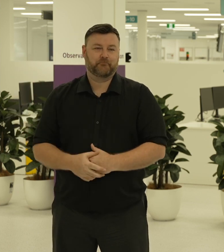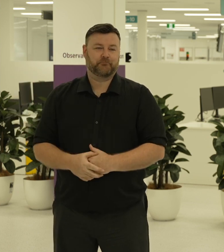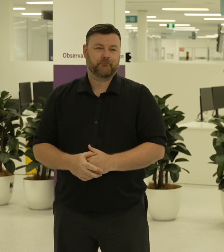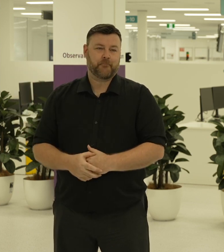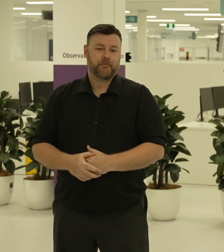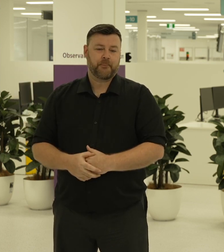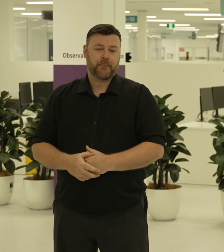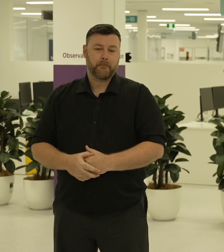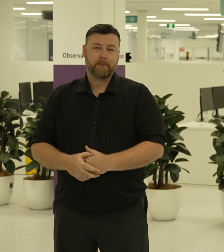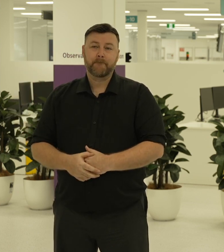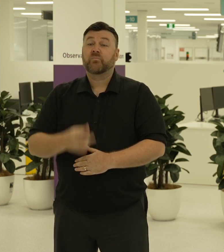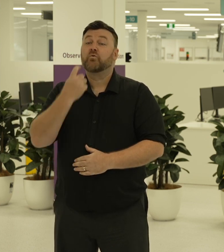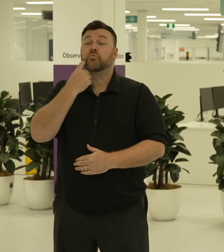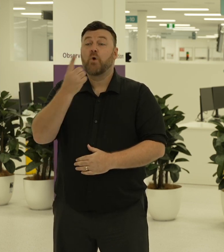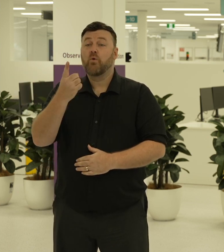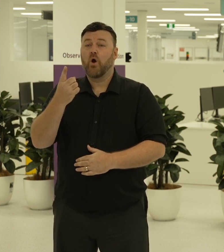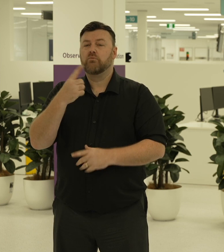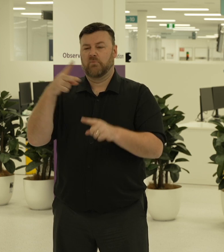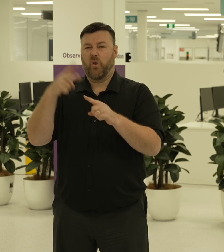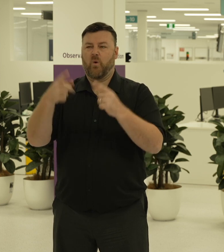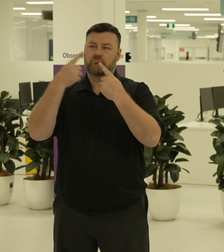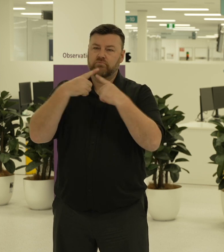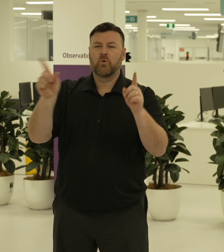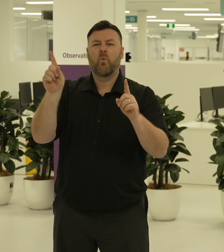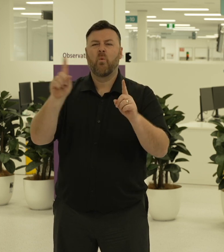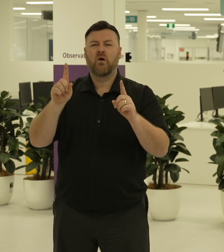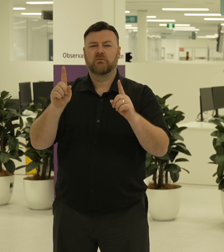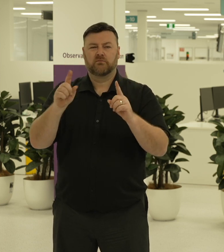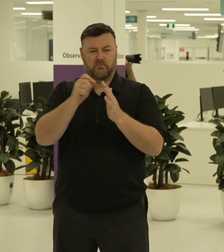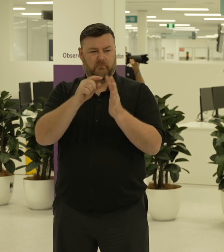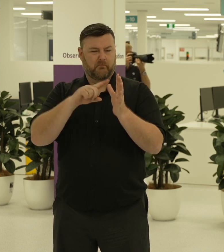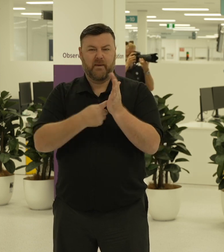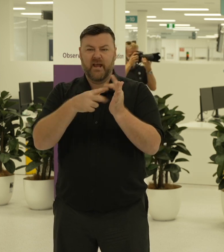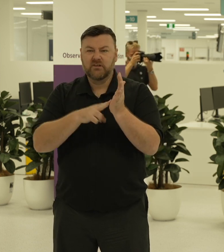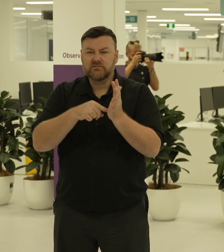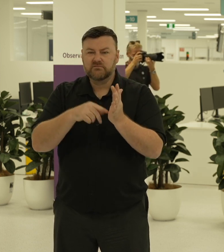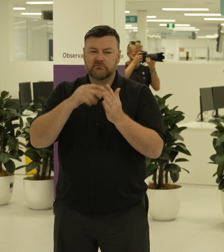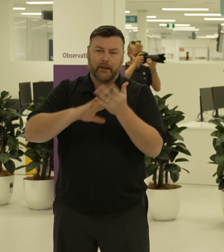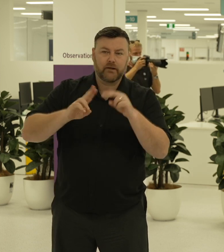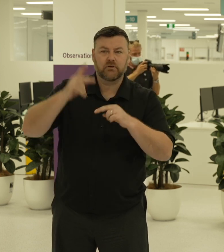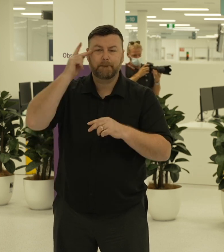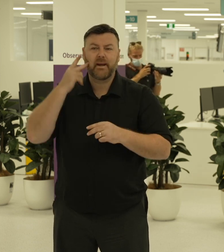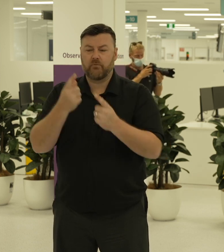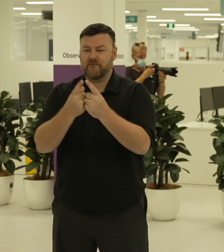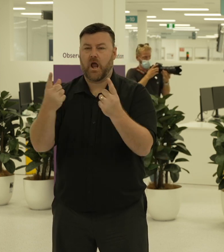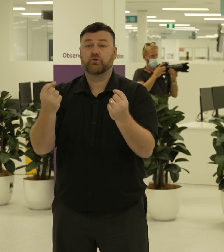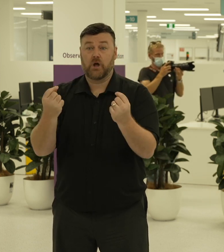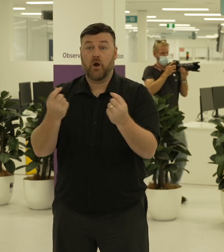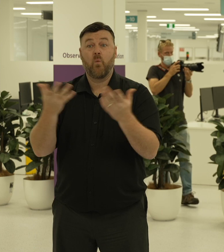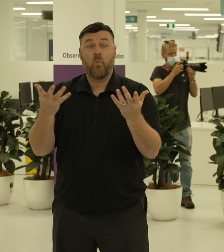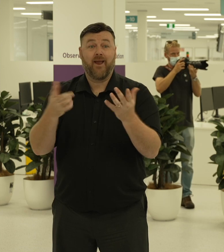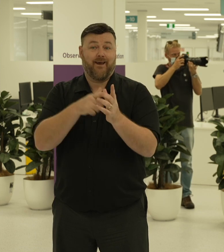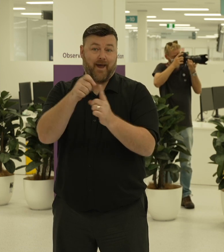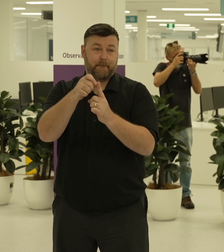be launching the parent vouchers. Now, as the Premier has said, the parent vouchers will be available through your Service